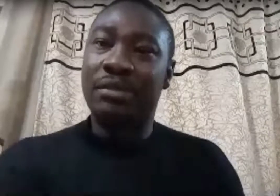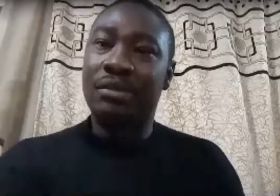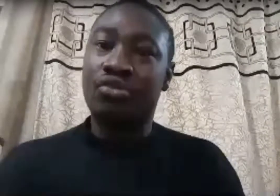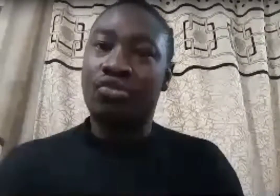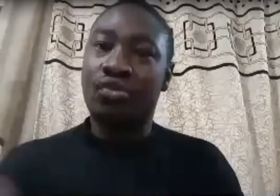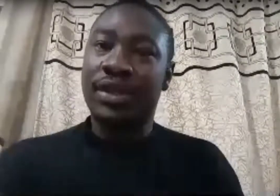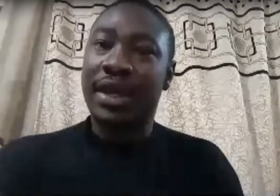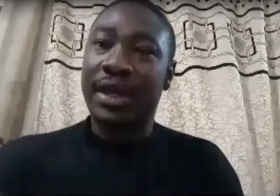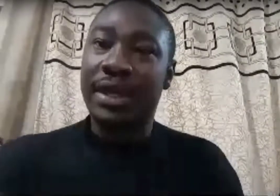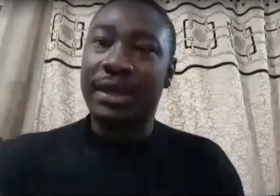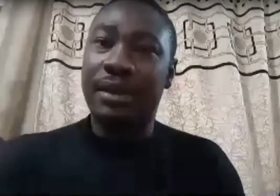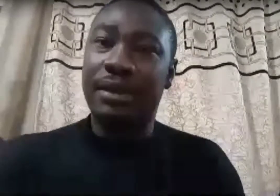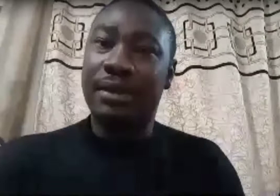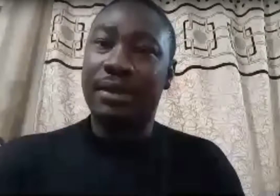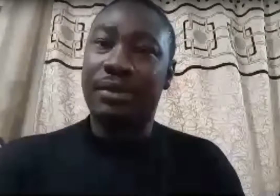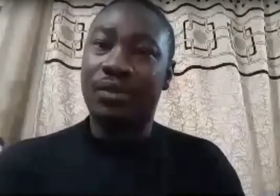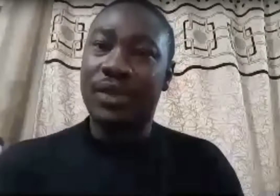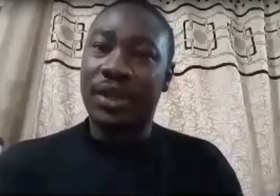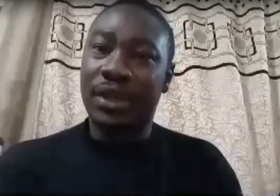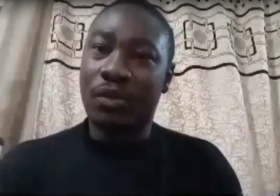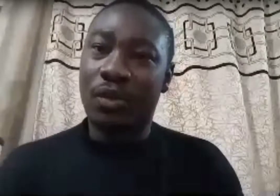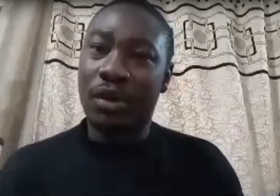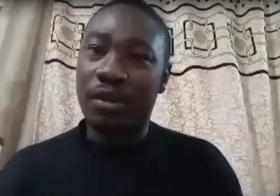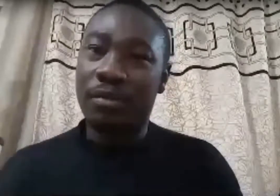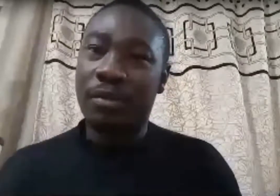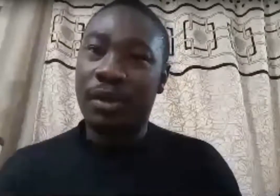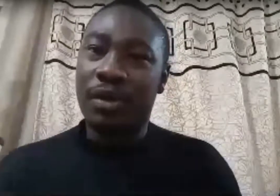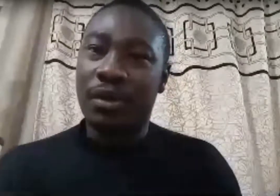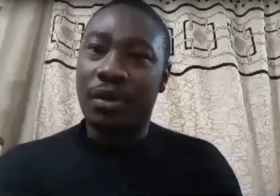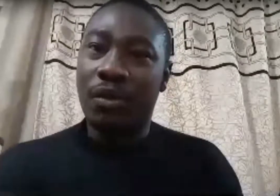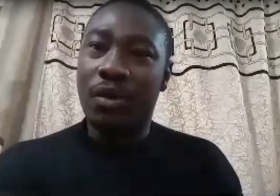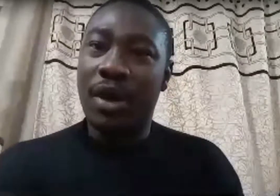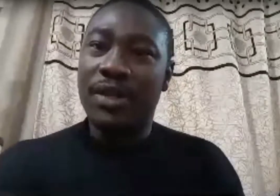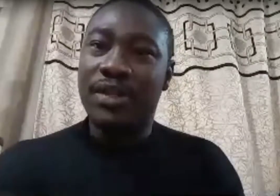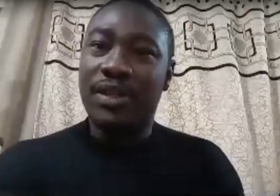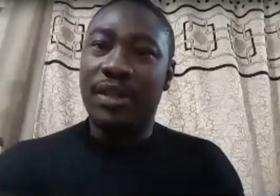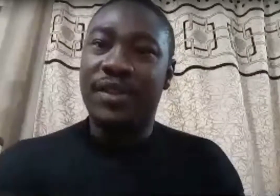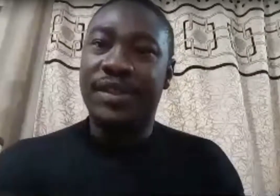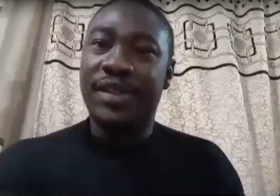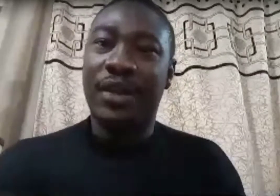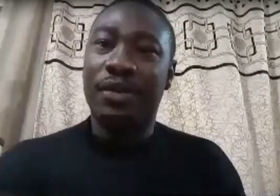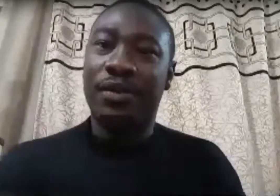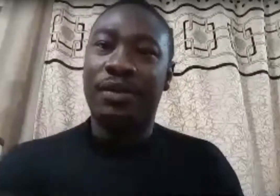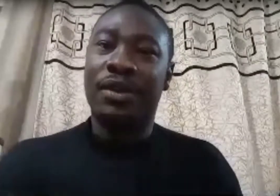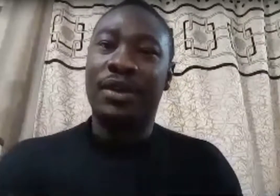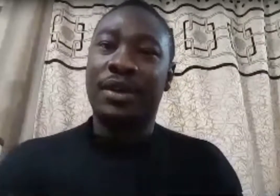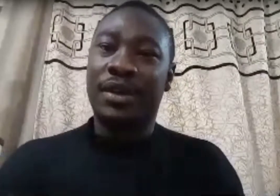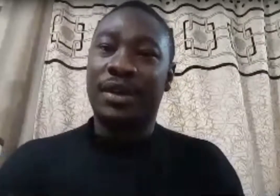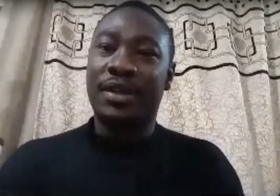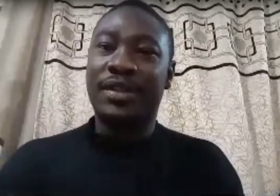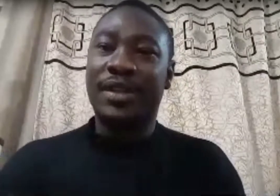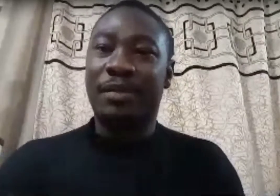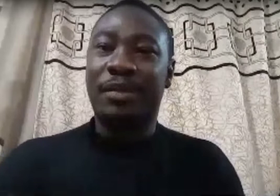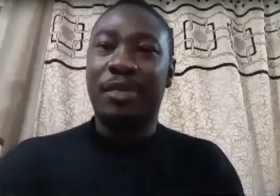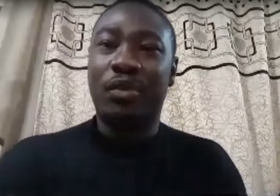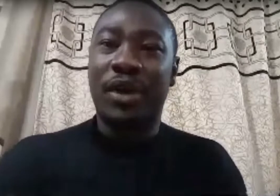Ruth Ali, you're welcome. Or Ngajide Fisayo. These are the people we have on the